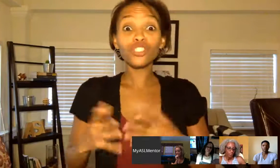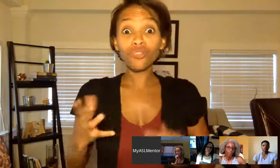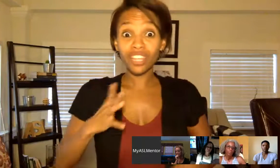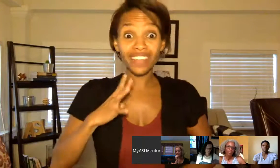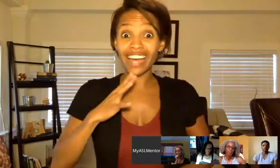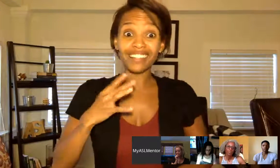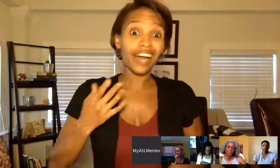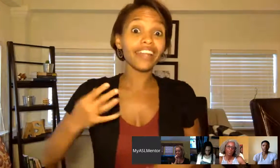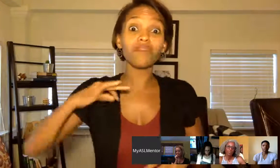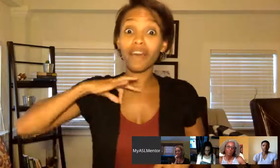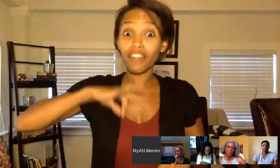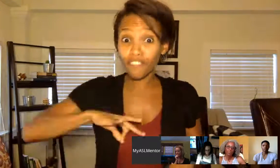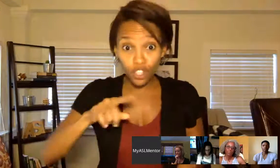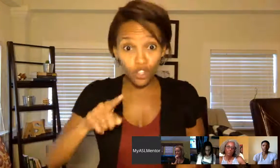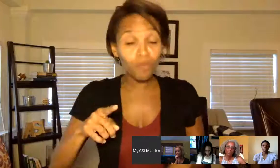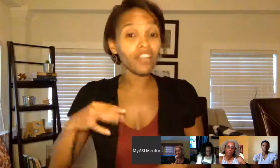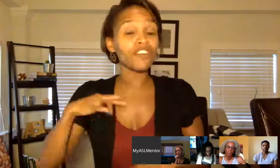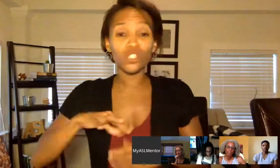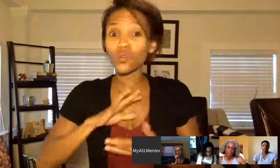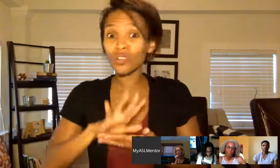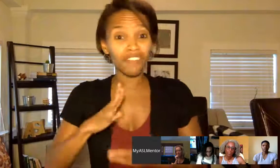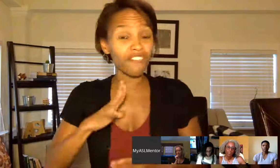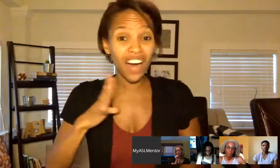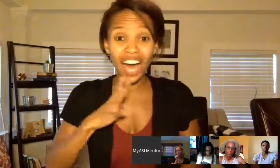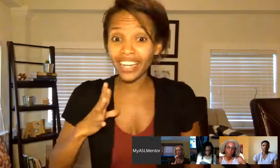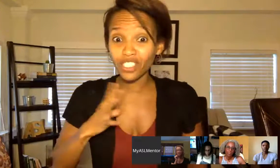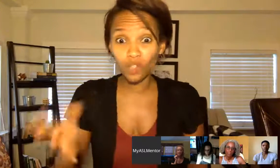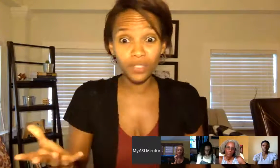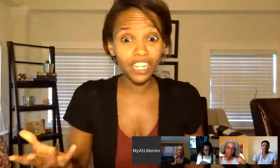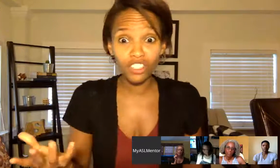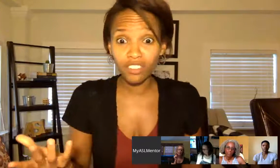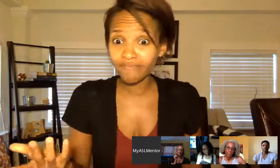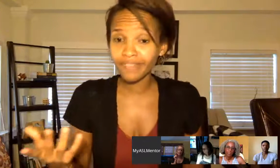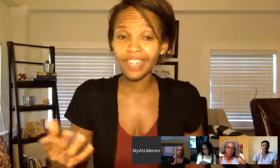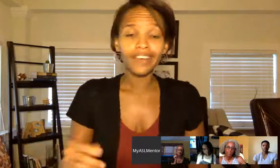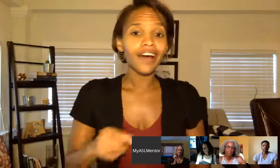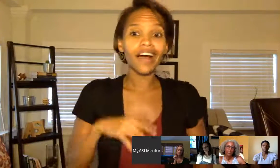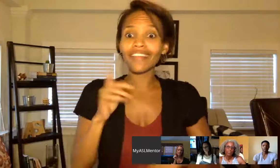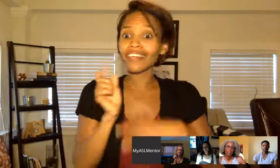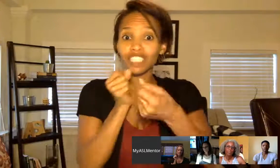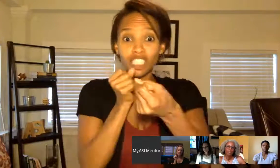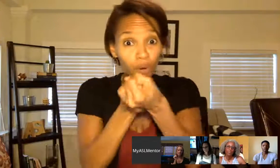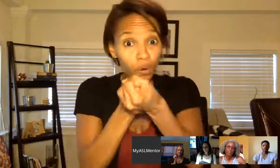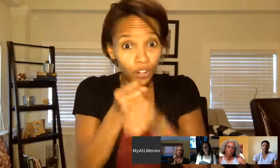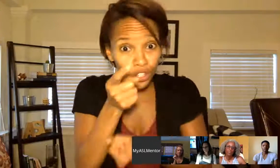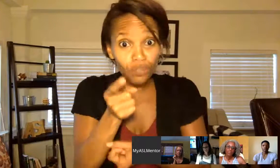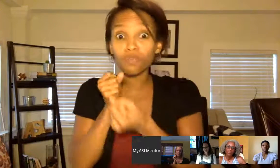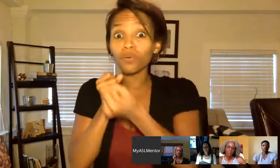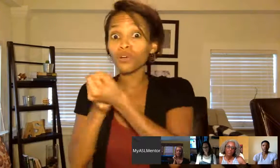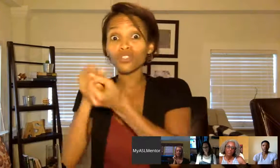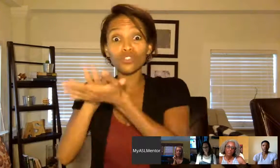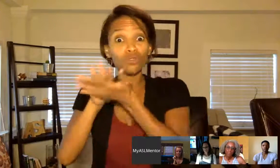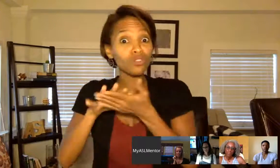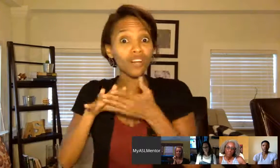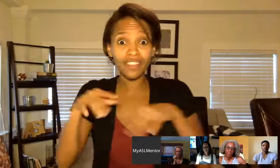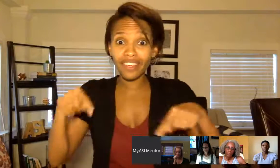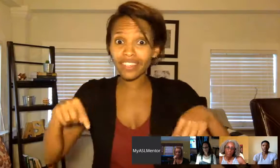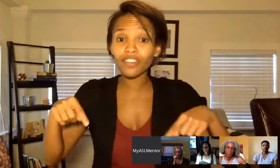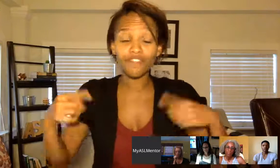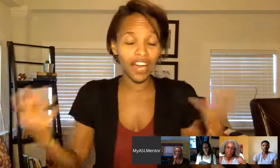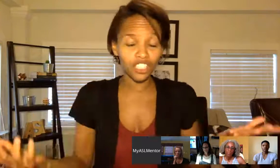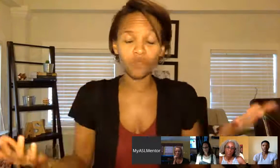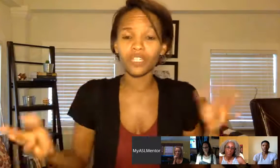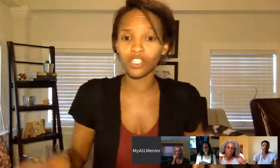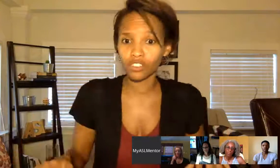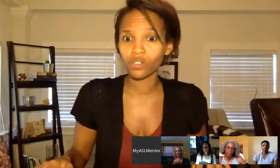But I do think that signing benefit you, benefit school is a fine interpretation. I think support you, support the school, I think is